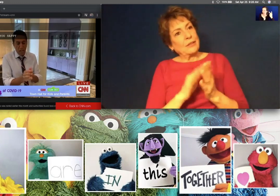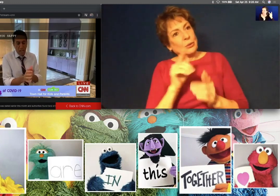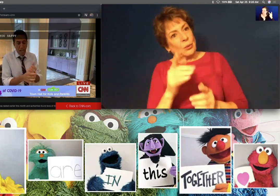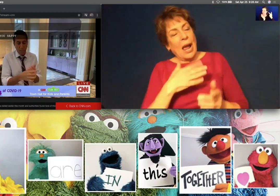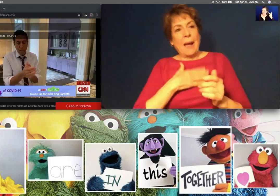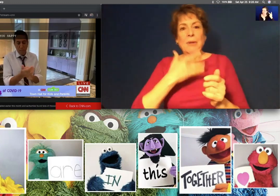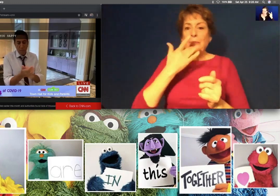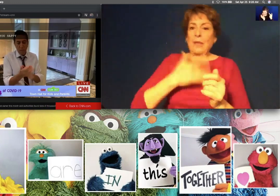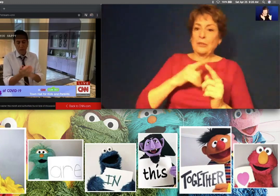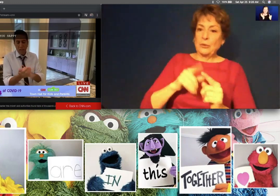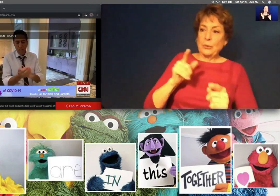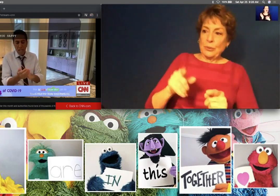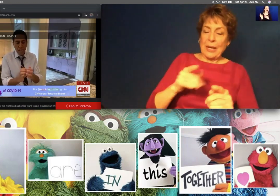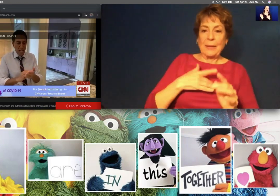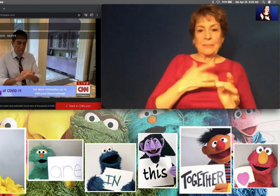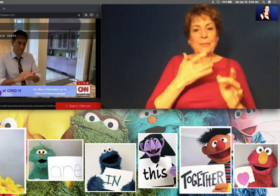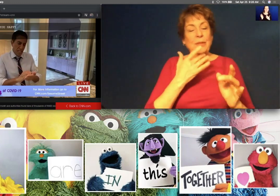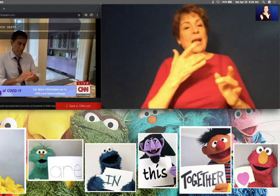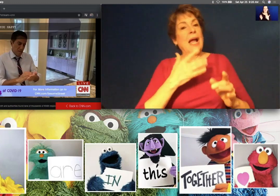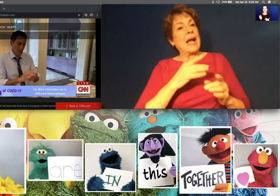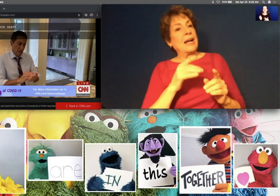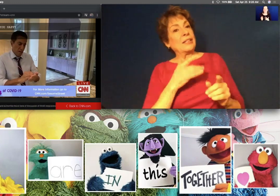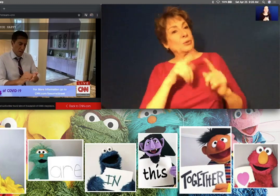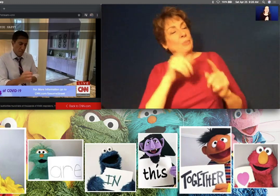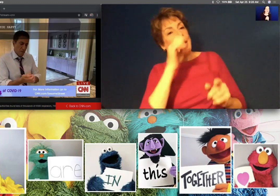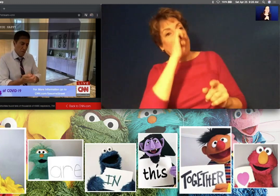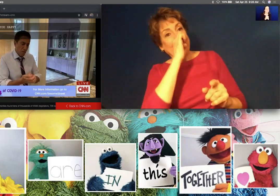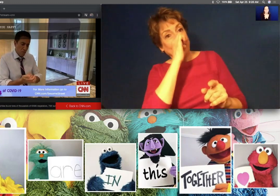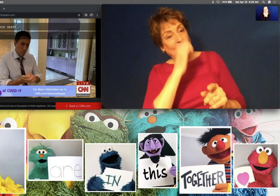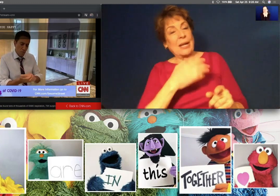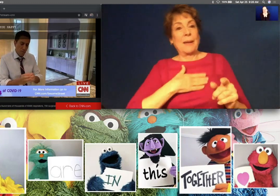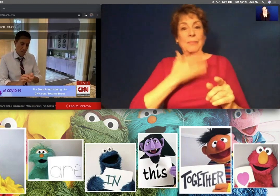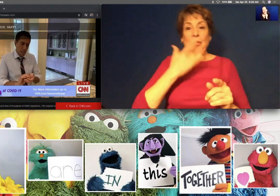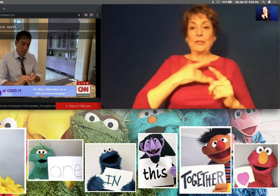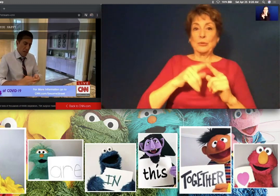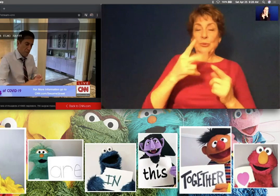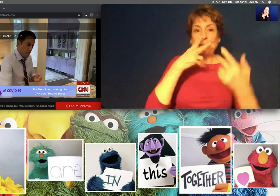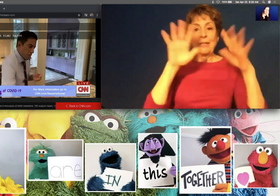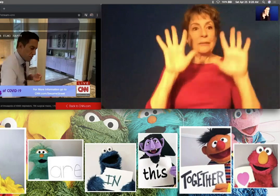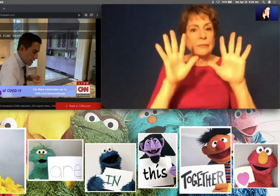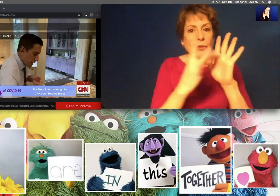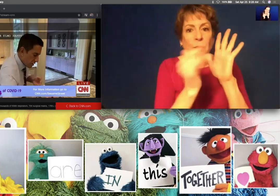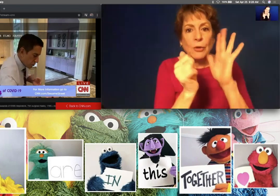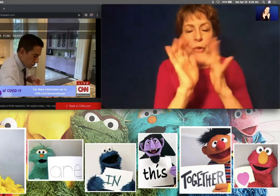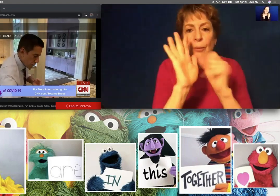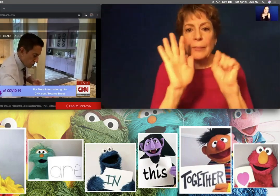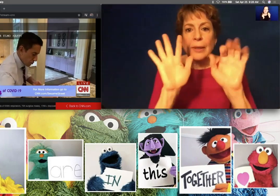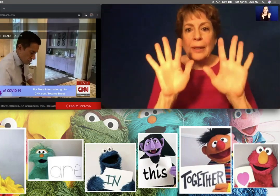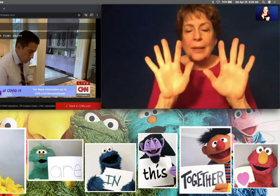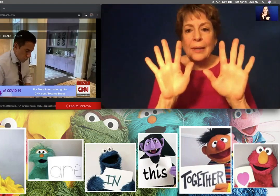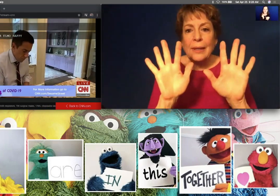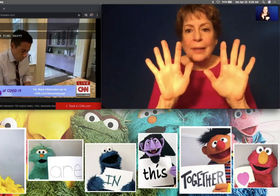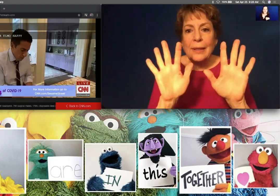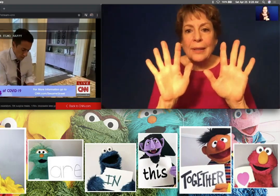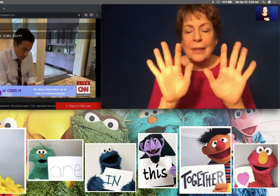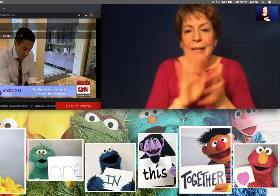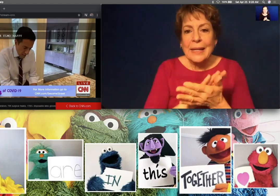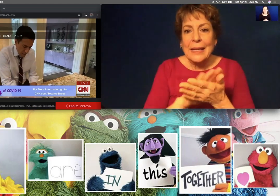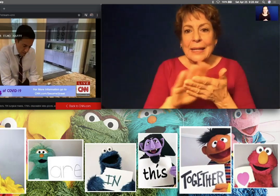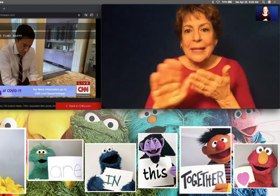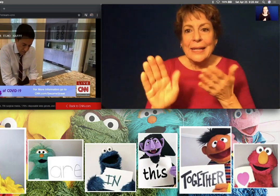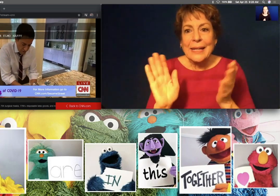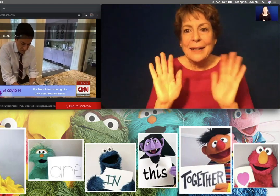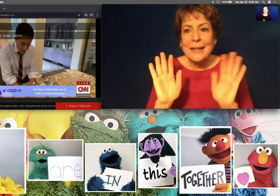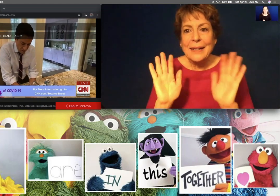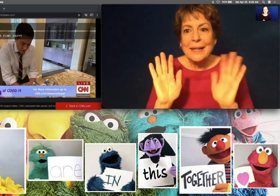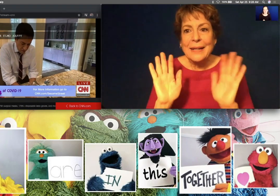you, happy birthday, dear Elmo. Happy birthday to you. And you